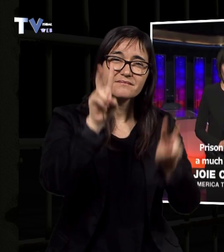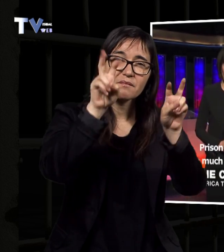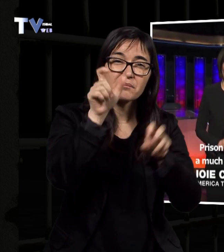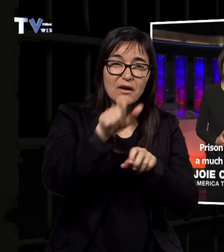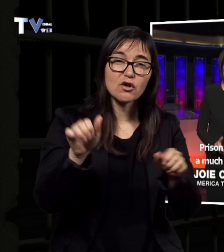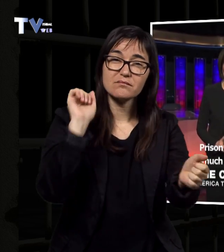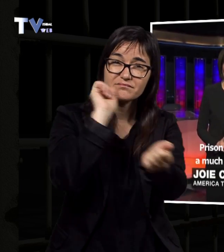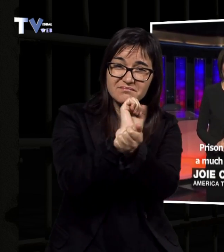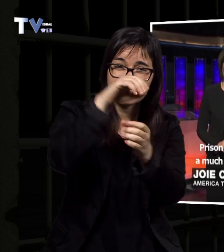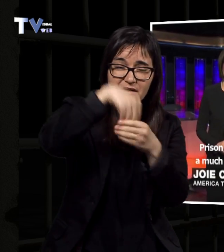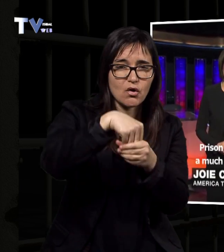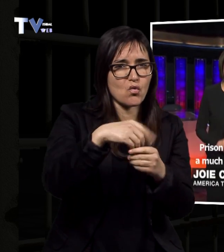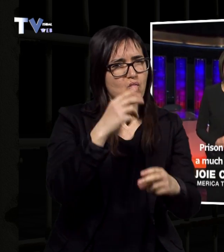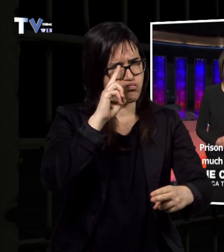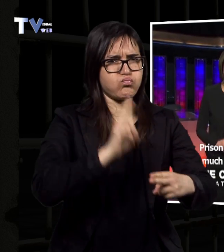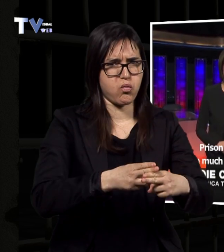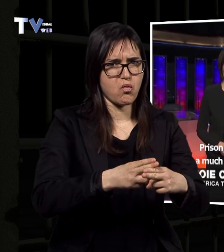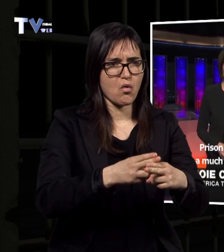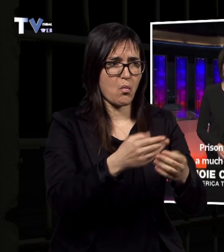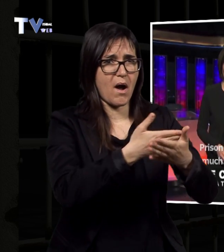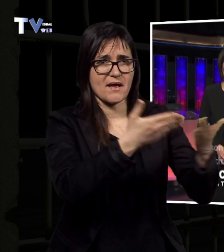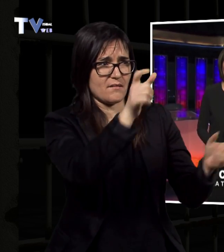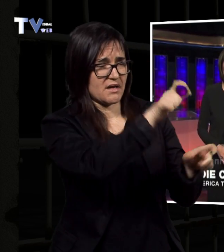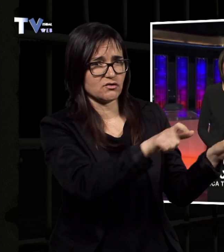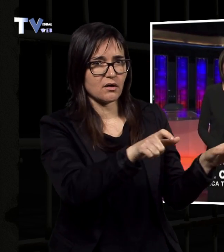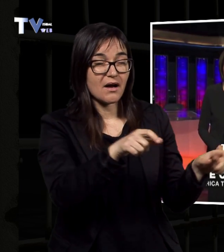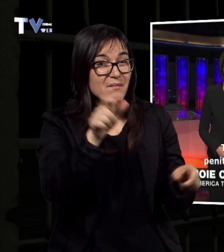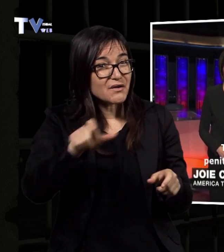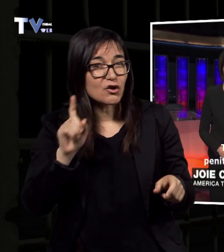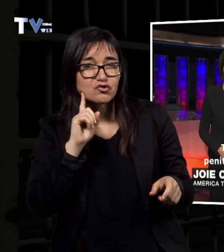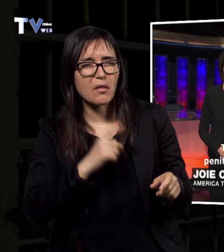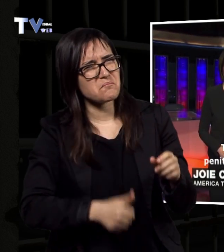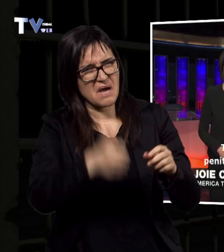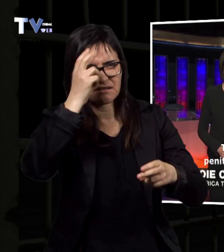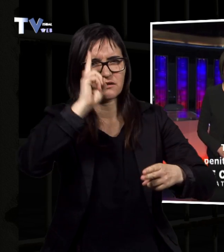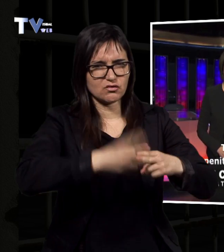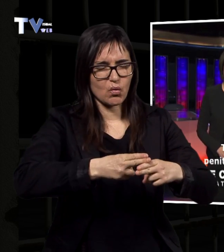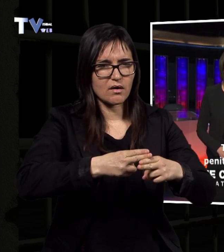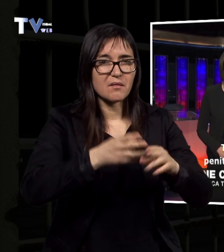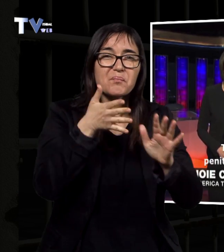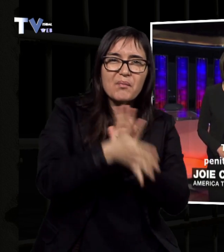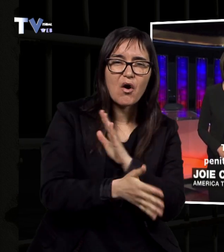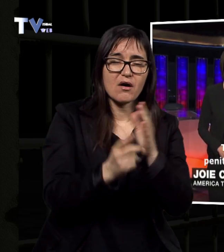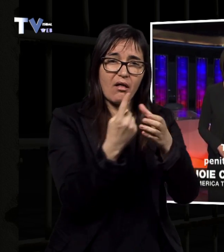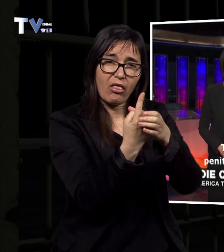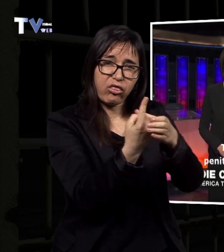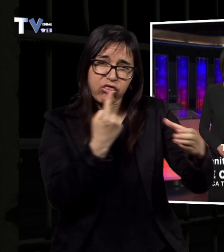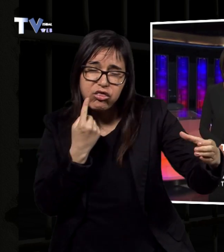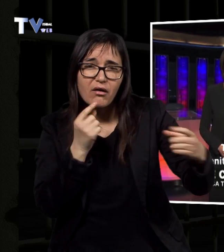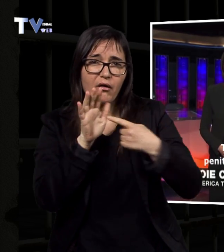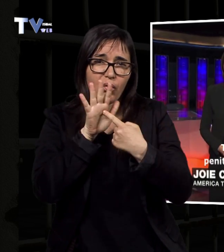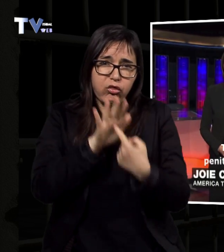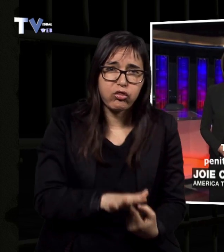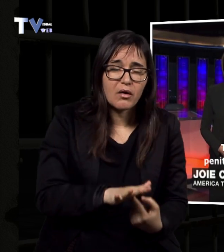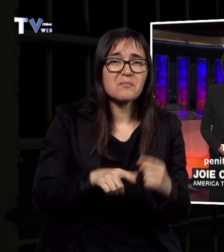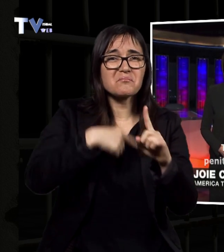prison would be hard on anyone, but it can be a much harsher reality for the hearing impaired. The isolation and abuse within penitentiary